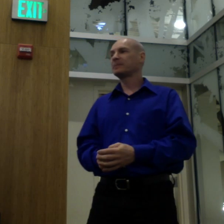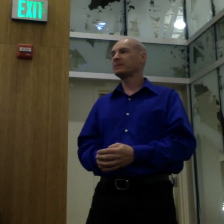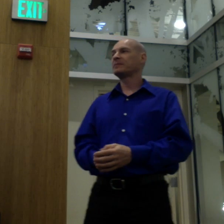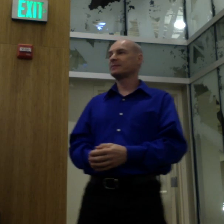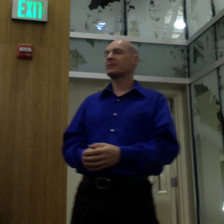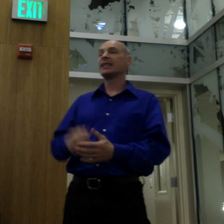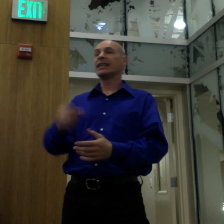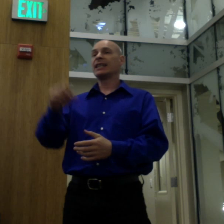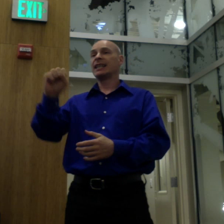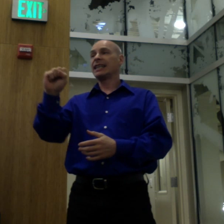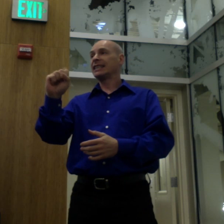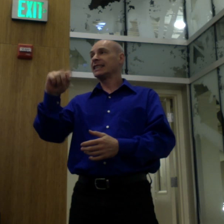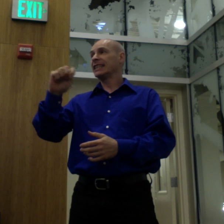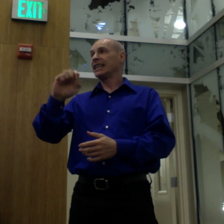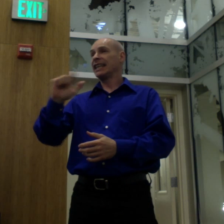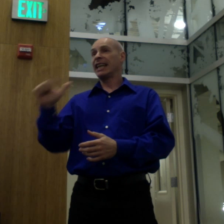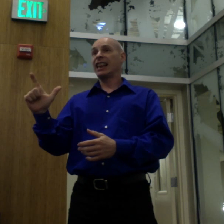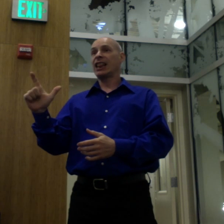steel wool.